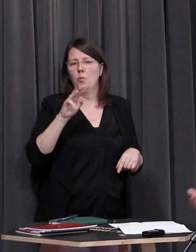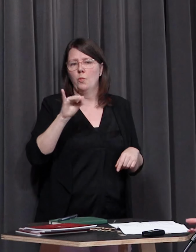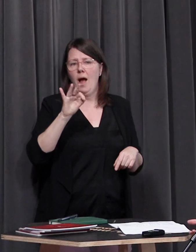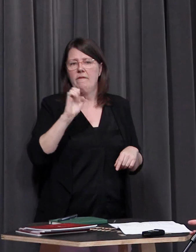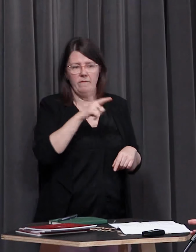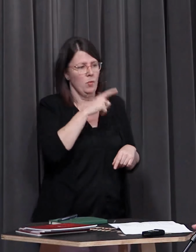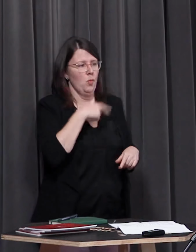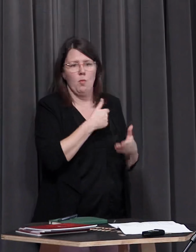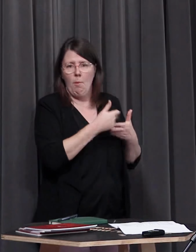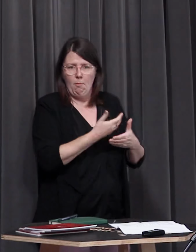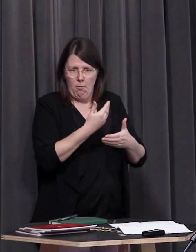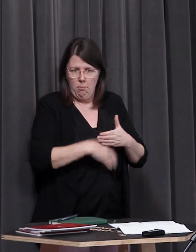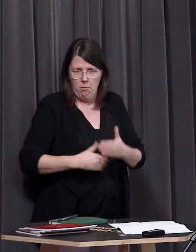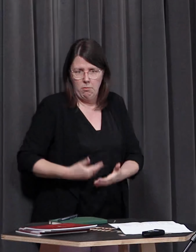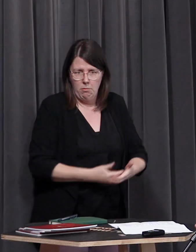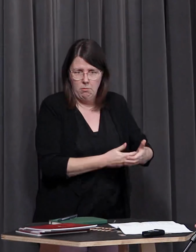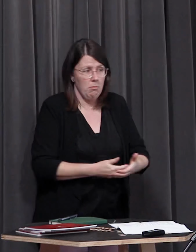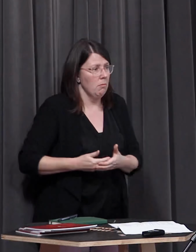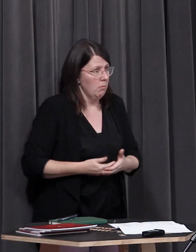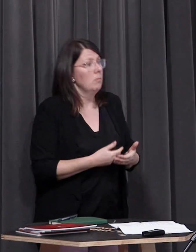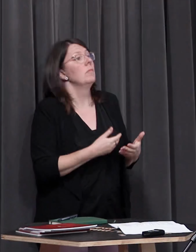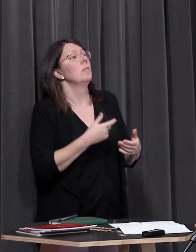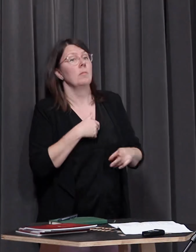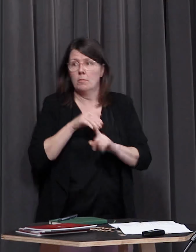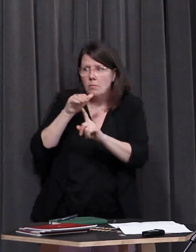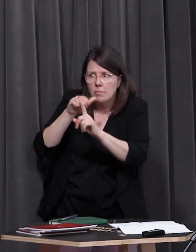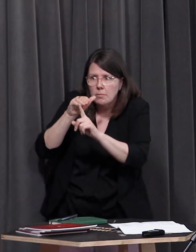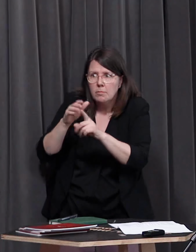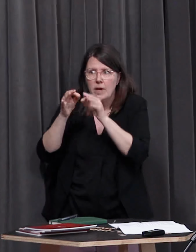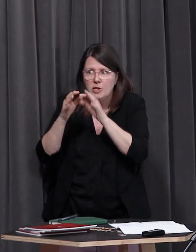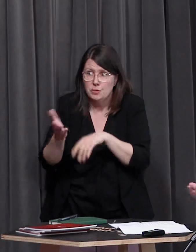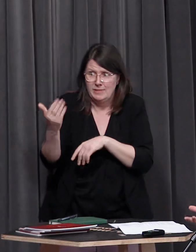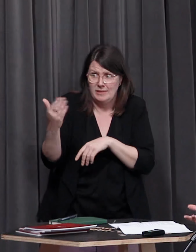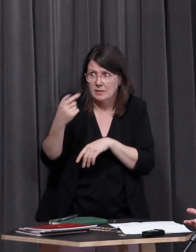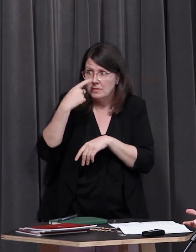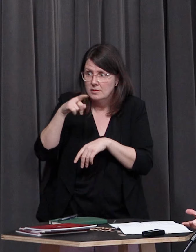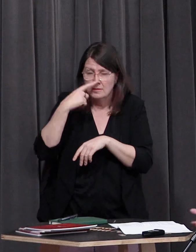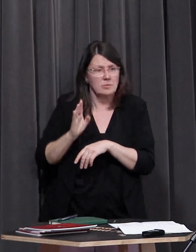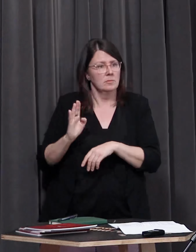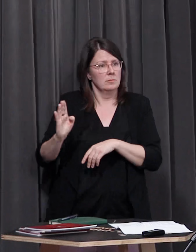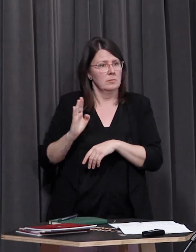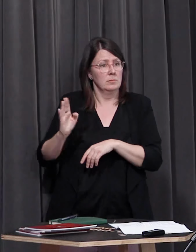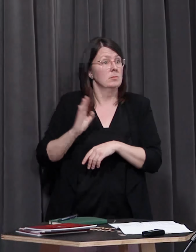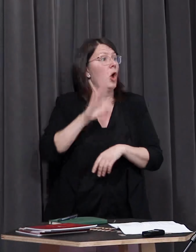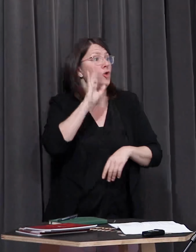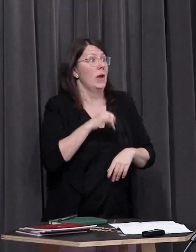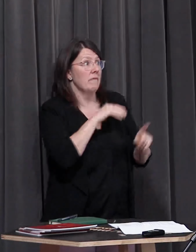interpreter because we knew that if we showed up, they wouldn't have brought one for us. I'm married to a deaf person.